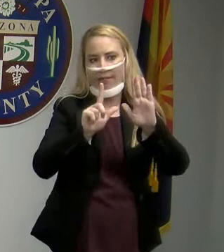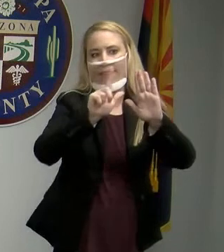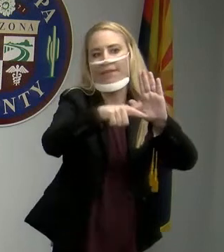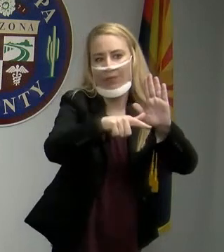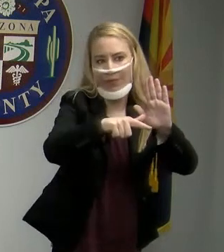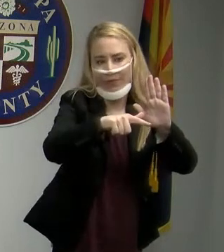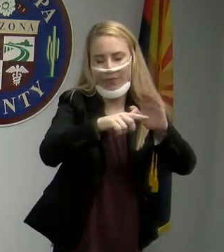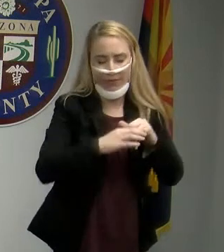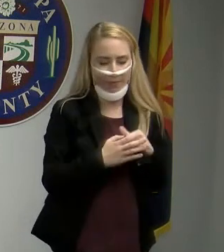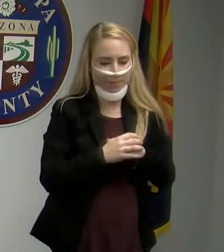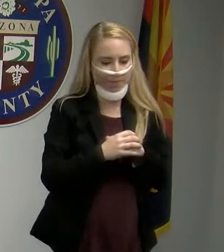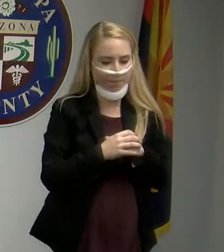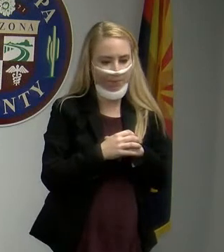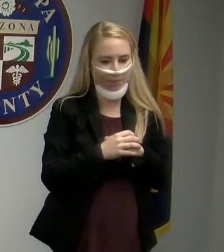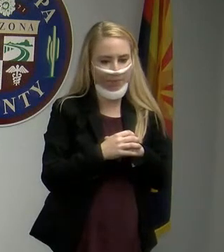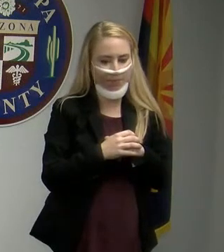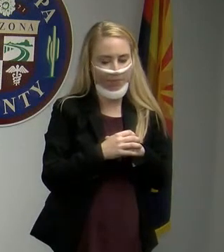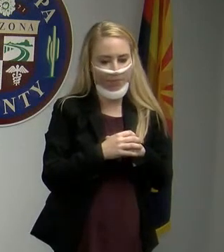the